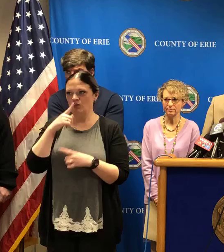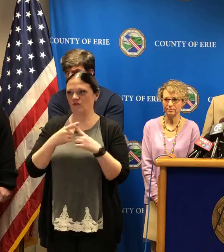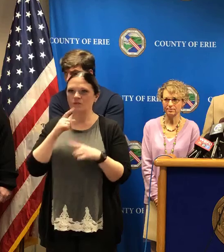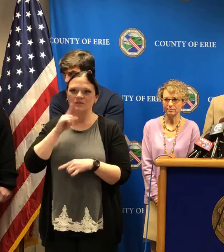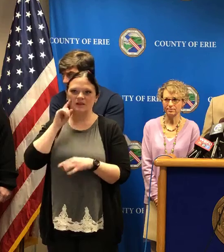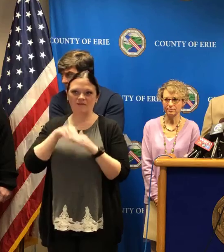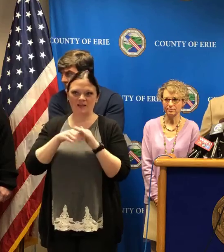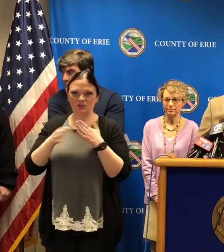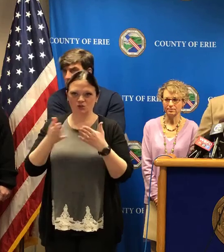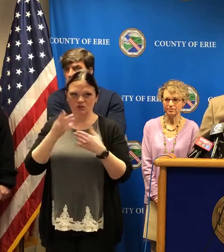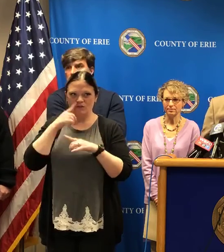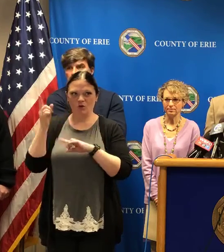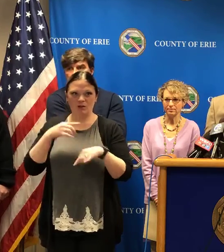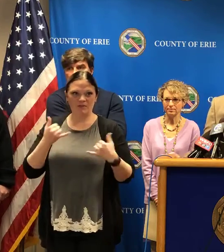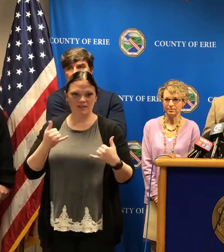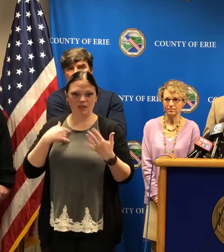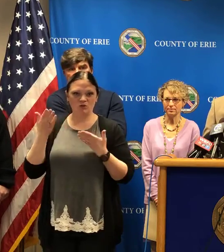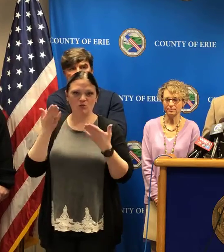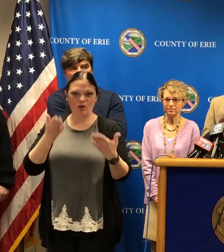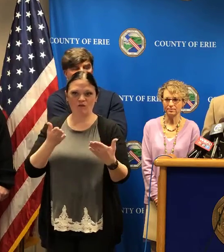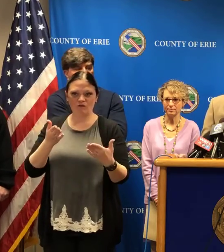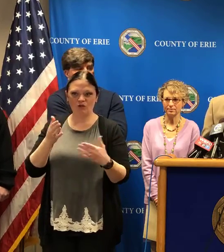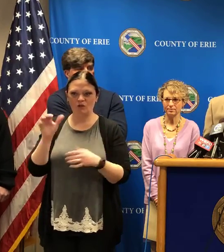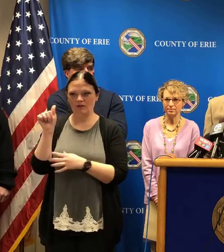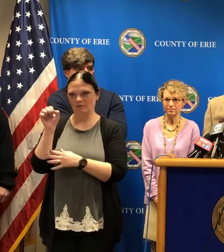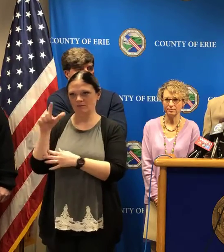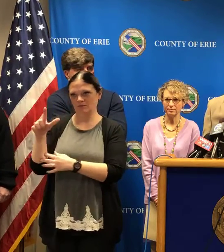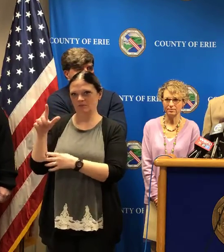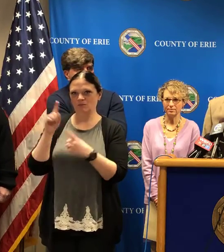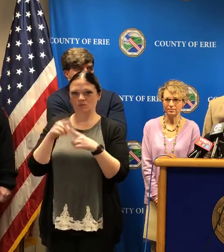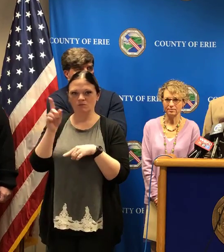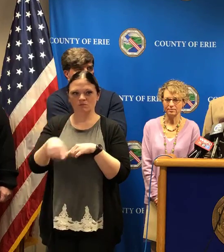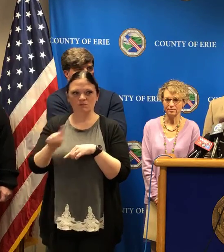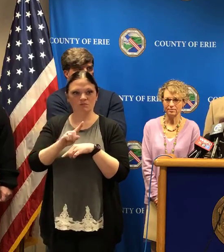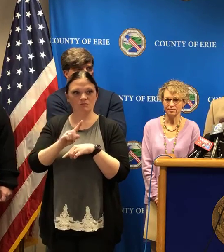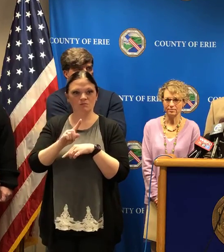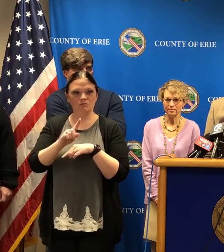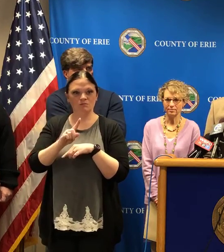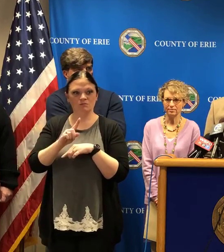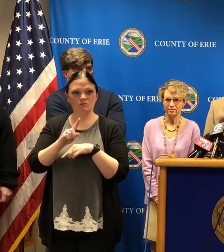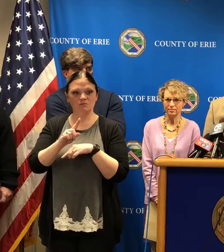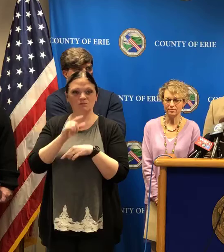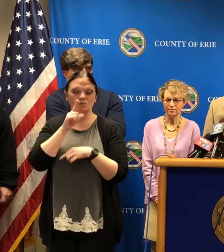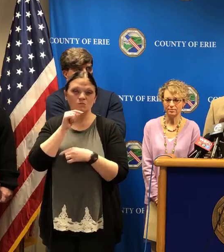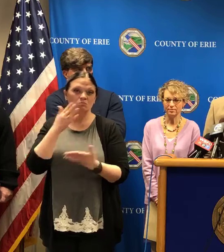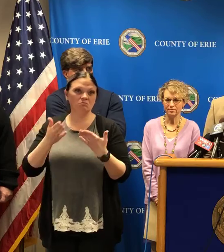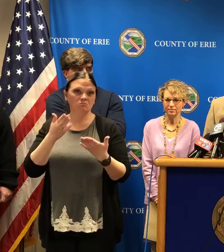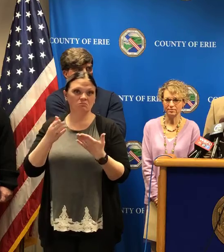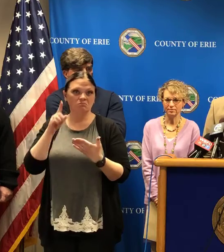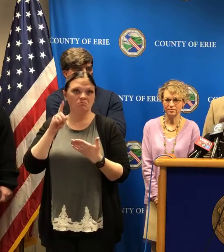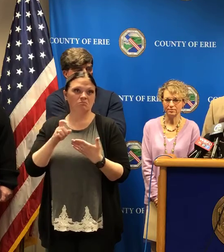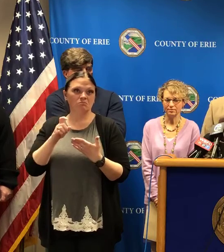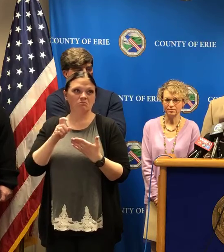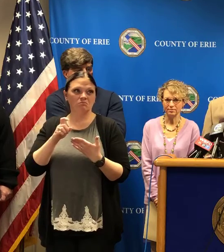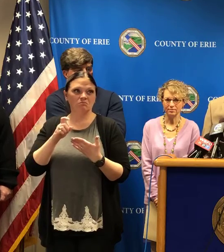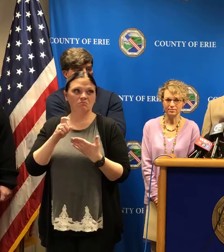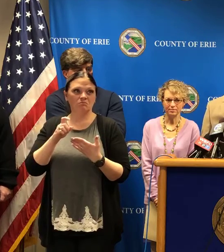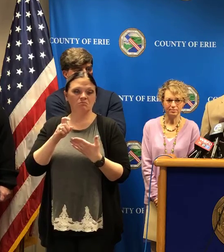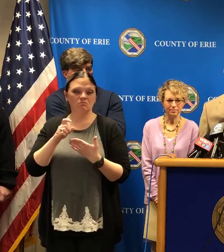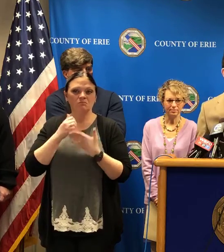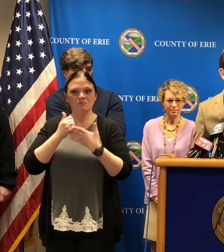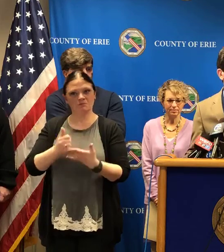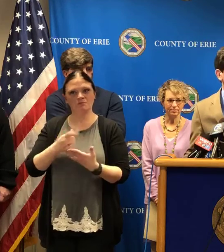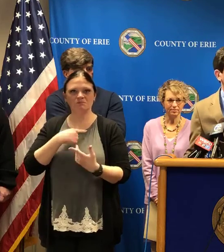Services for being here today to offer American Sign Language to those who are maybe hearing impaired.